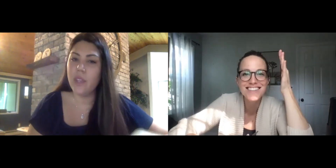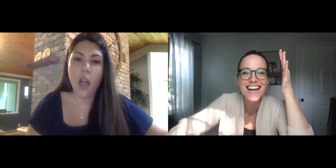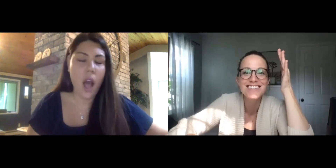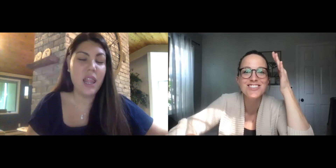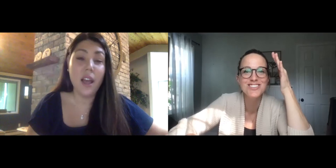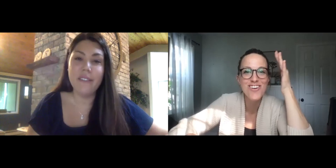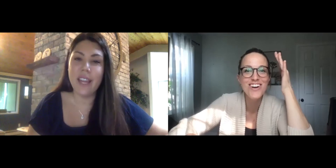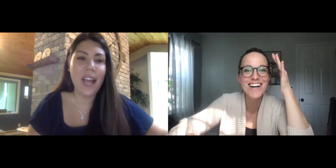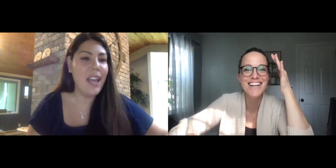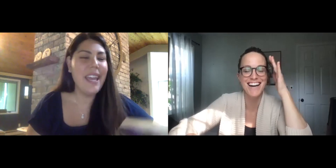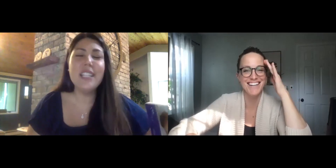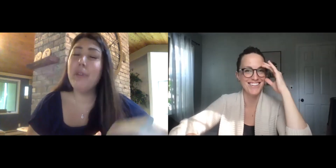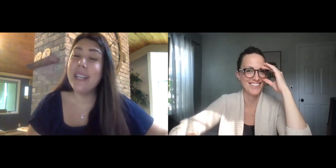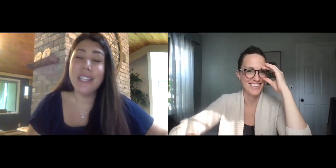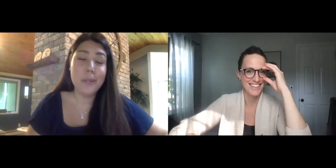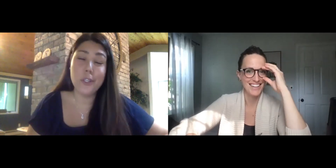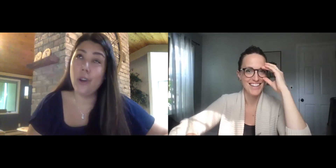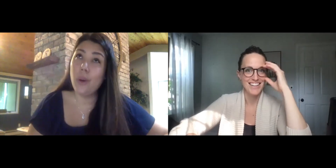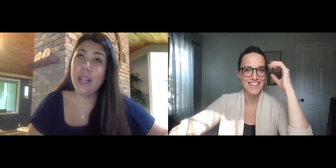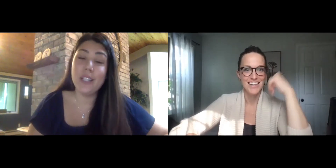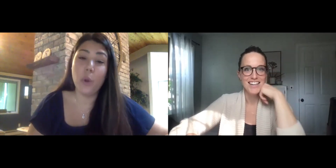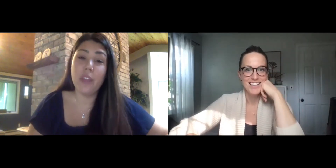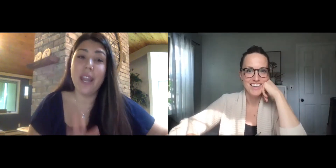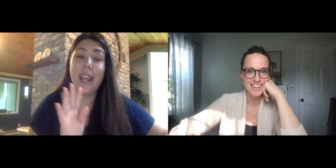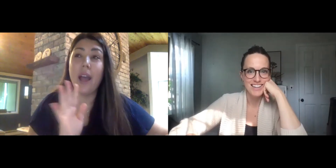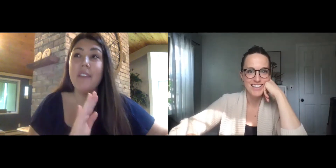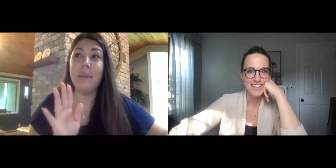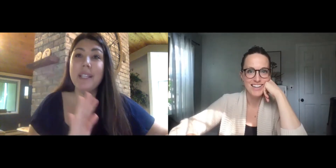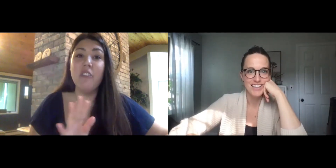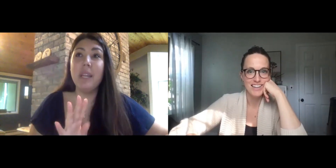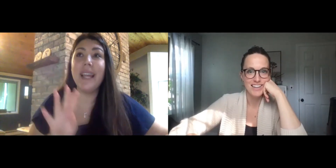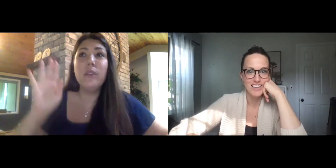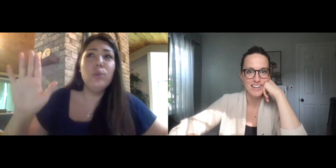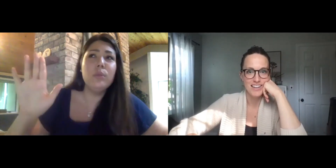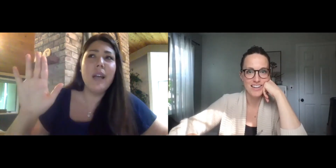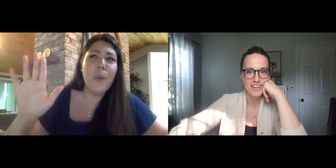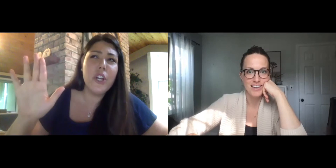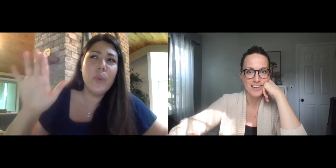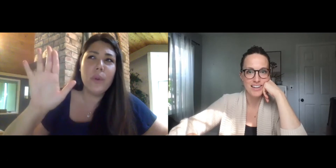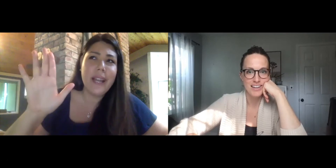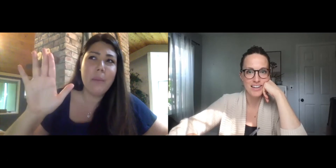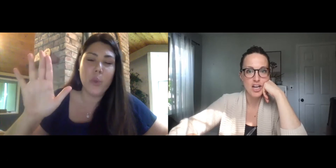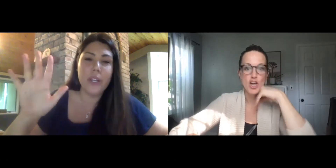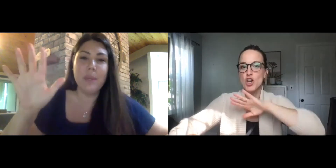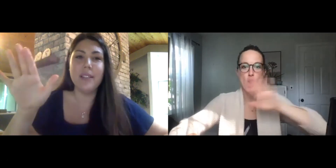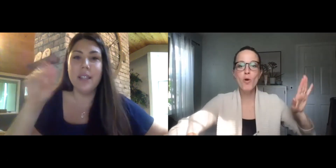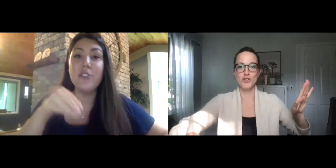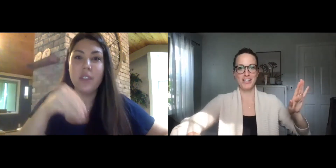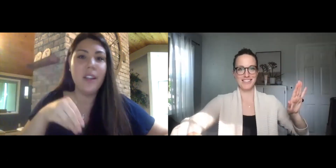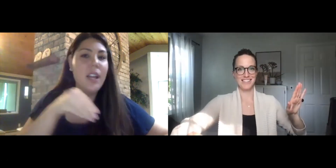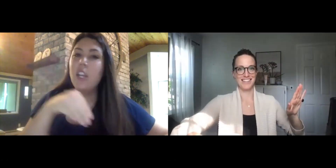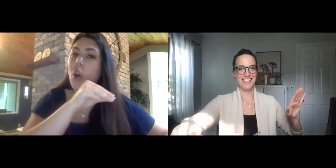obsessed. Yes, they're so good. I know. Pricey, but you know what? It's worth it. And I find myself being like, ooh, we're good. We don't need any more toys. Because no